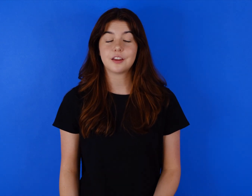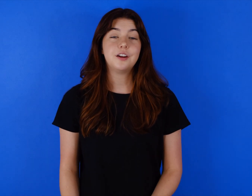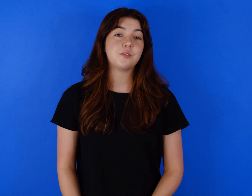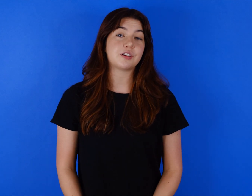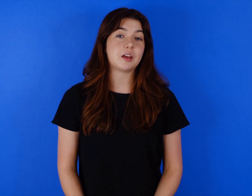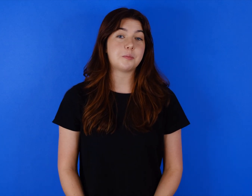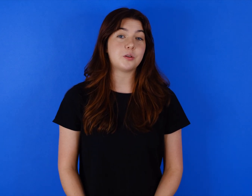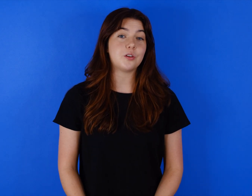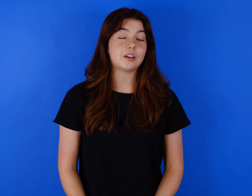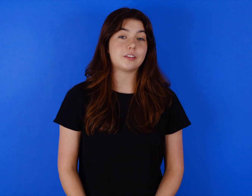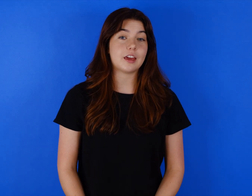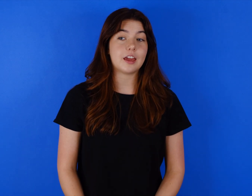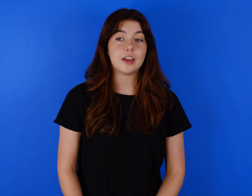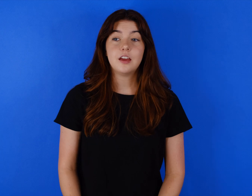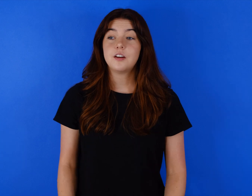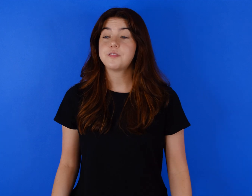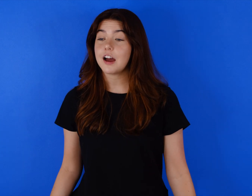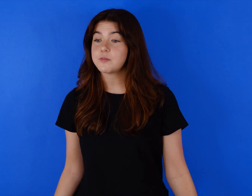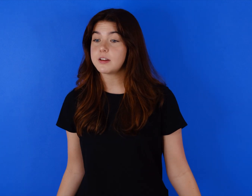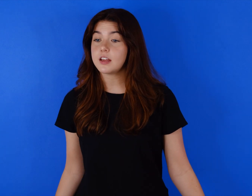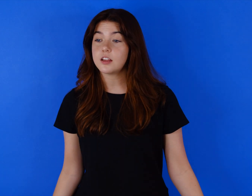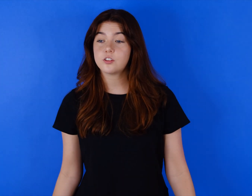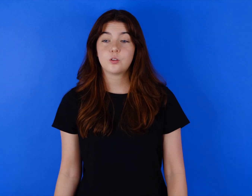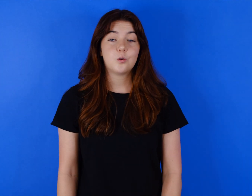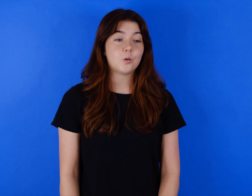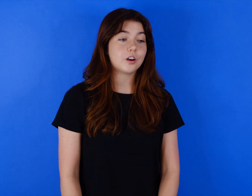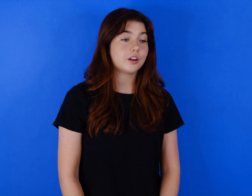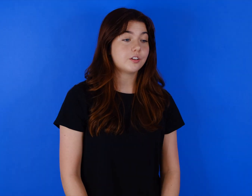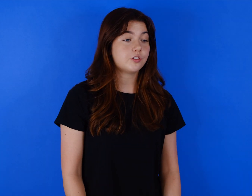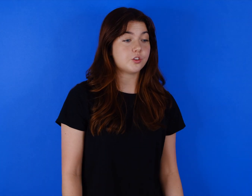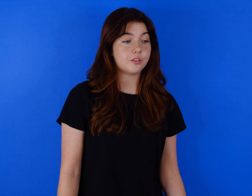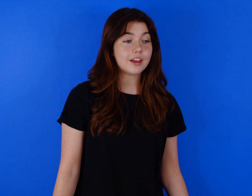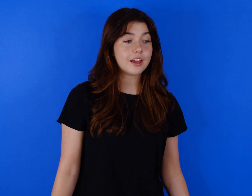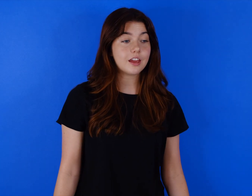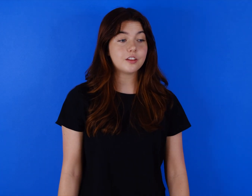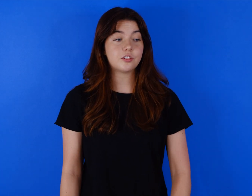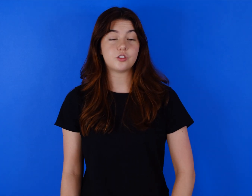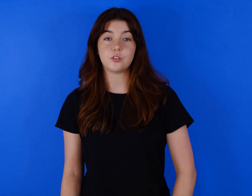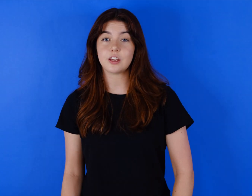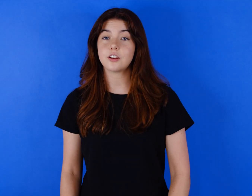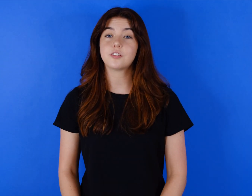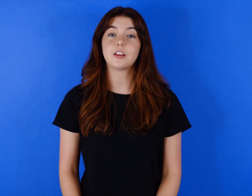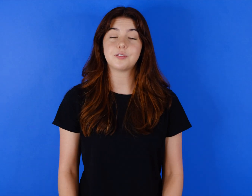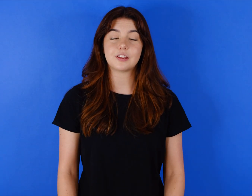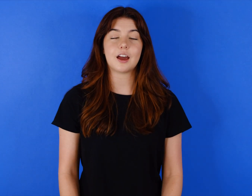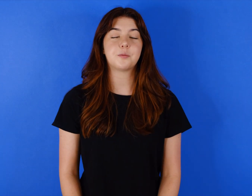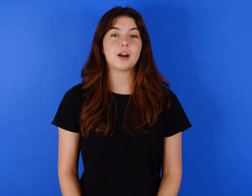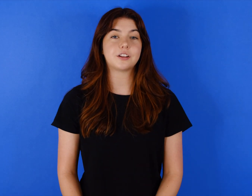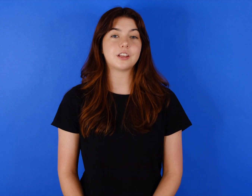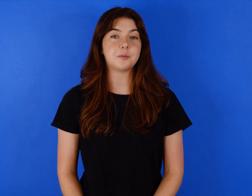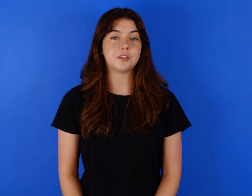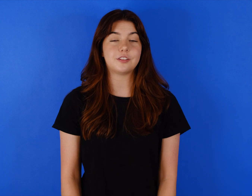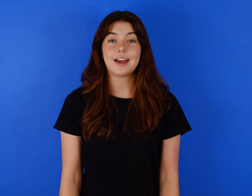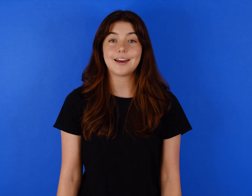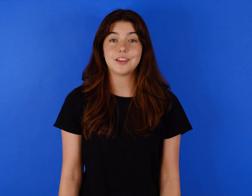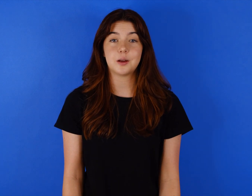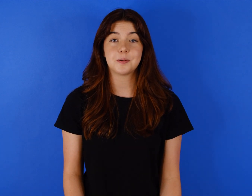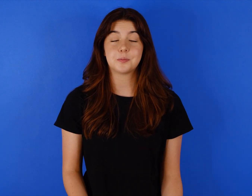For example, you could say 5 minutes or 2 days, 2 years, stuff like that. We're actually able to just add the number right